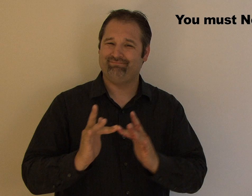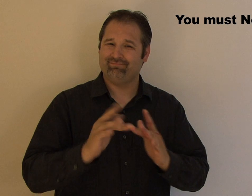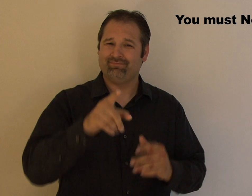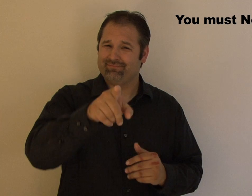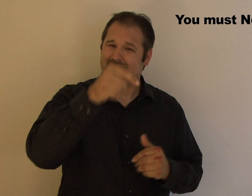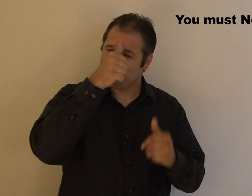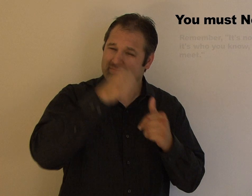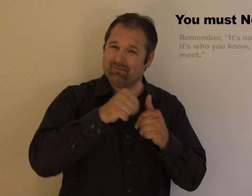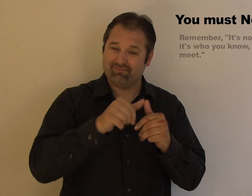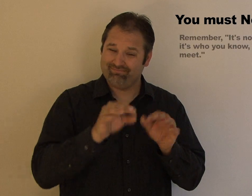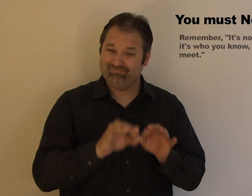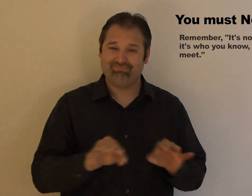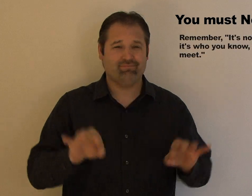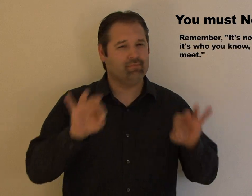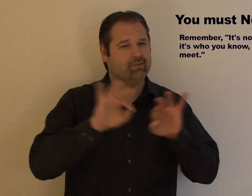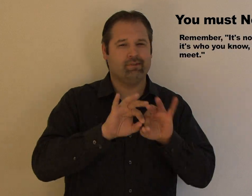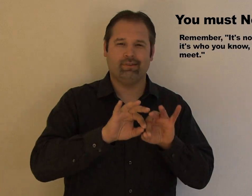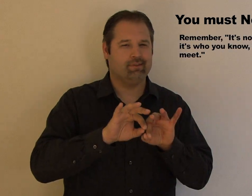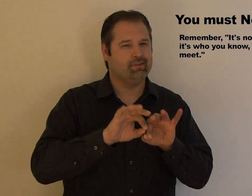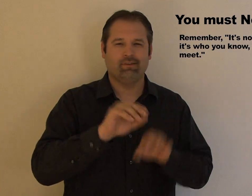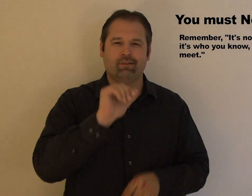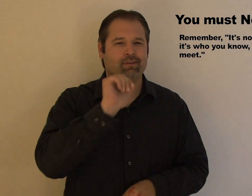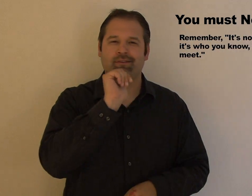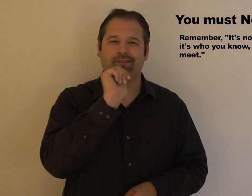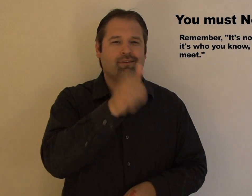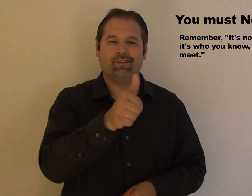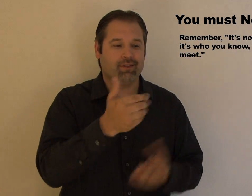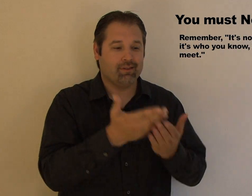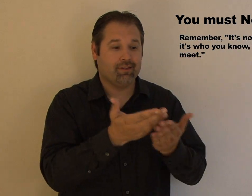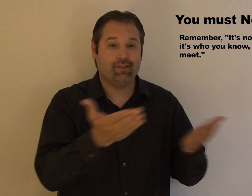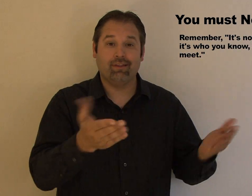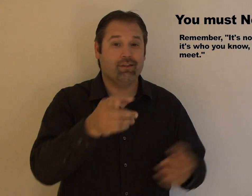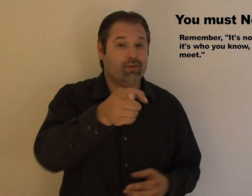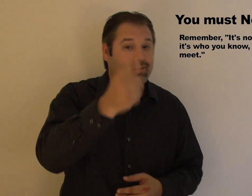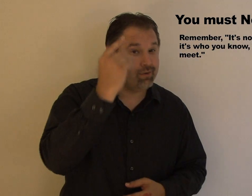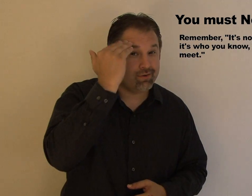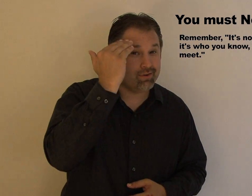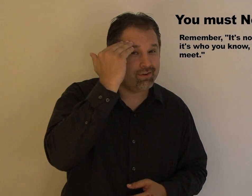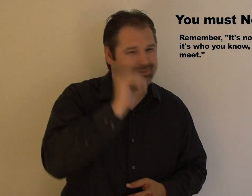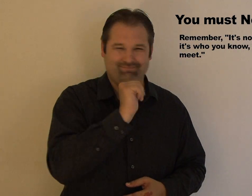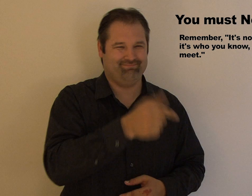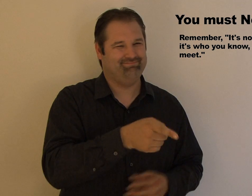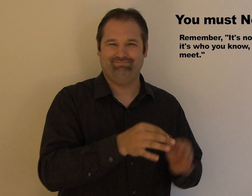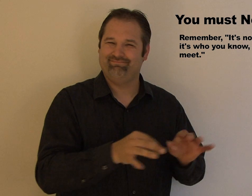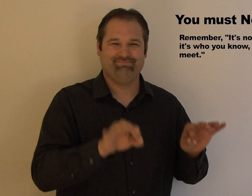Remember, it's not what you know, it's who you know, and who you get to meet.